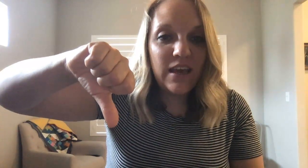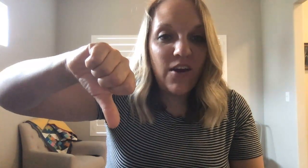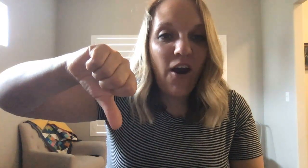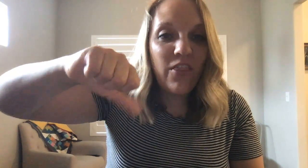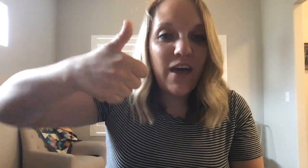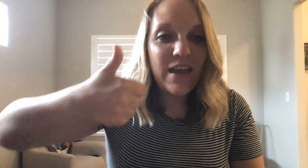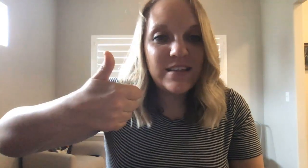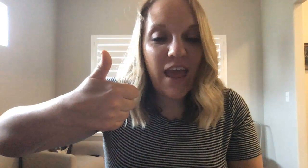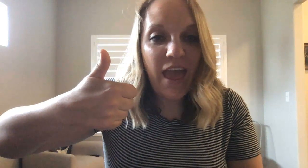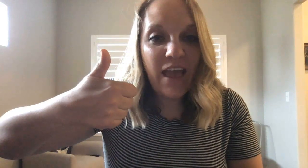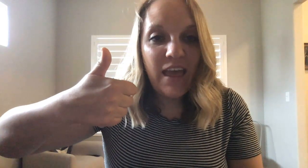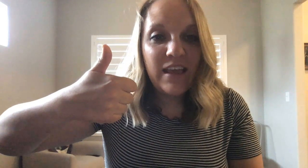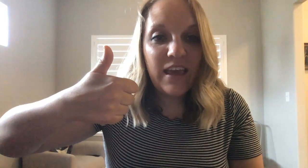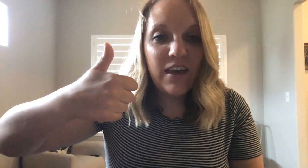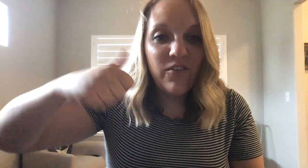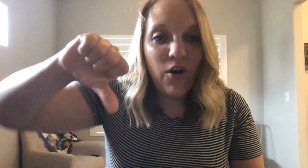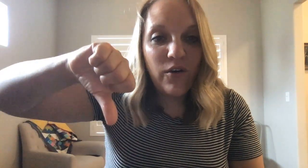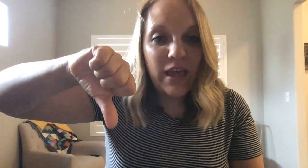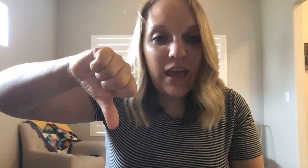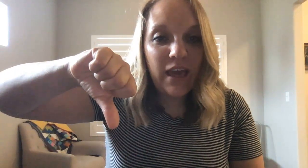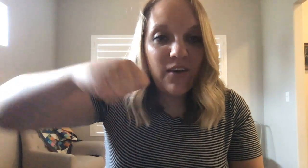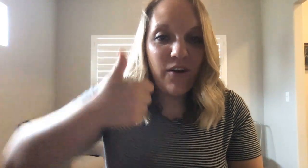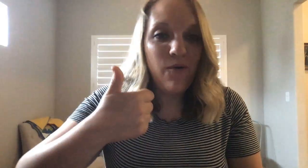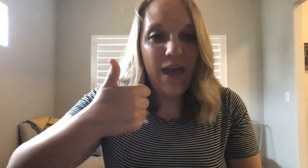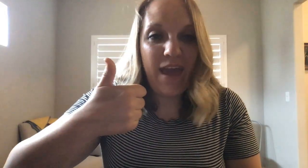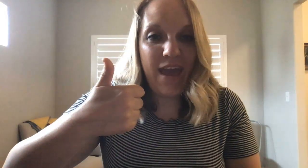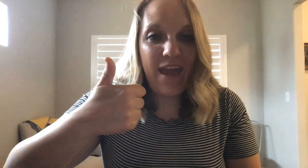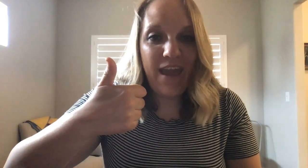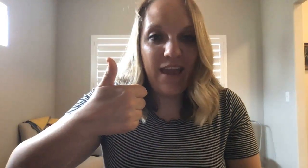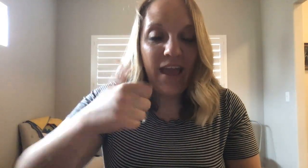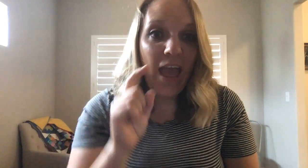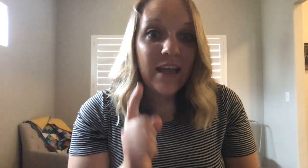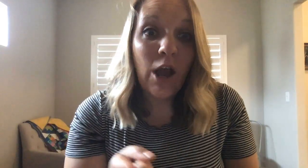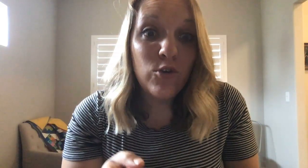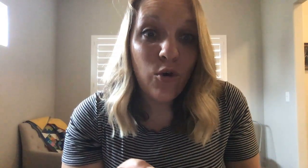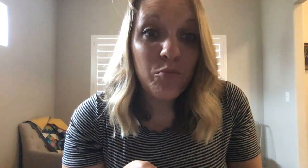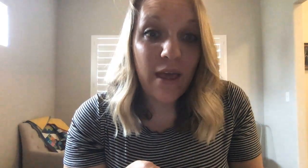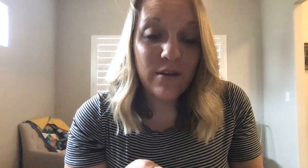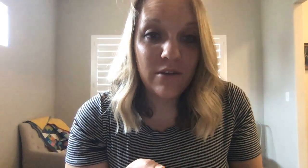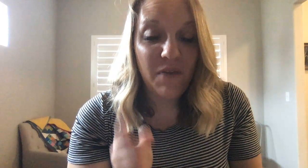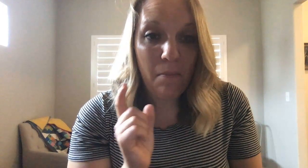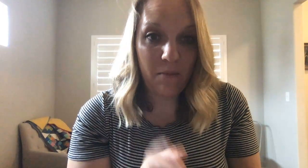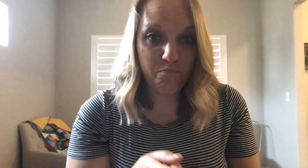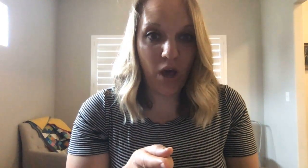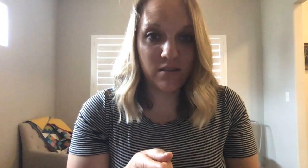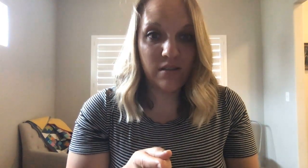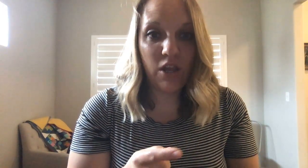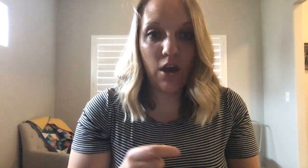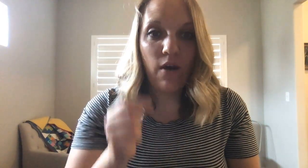singing all the day. Give, oh, give away. Now you go play it with your family. Pause the video